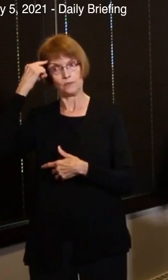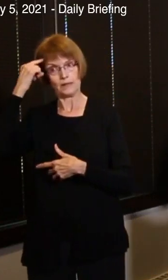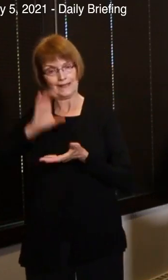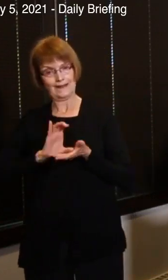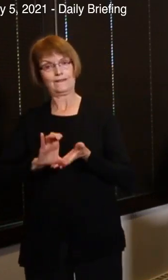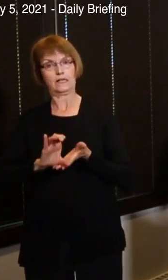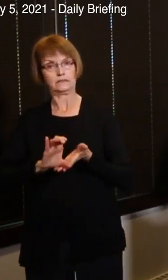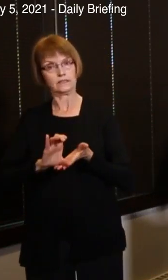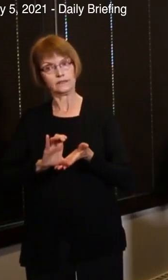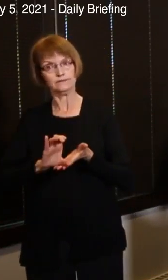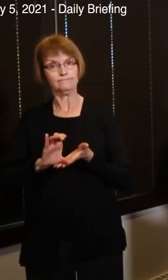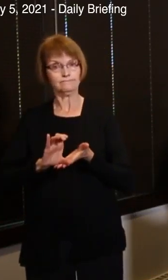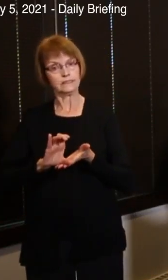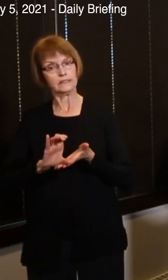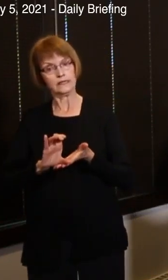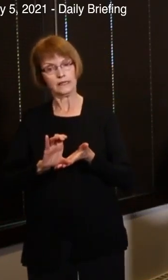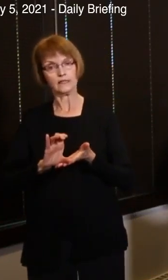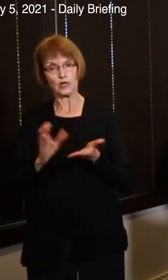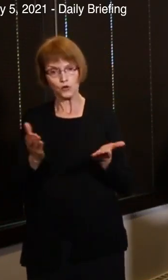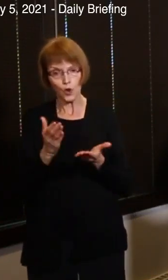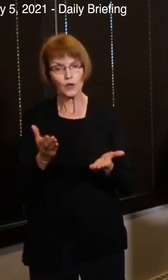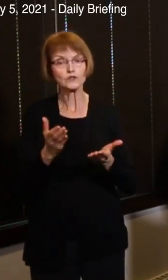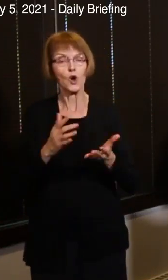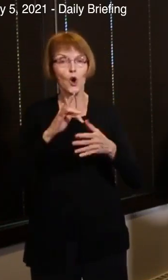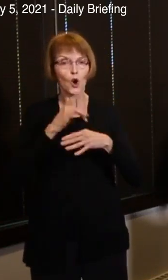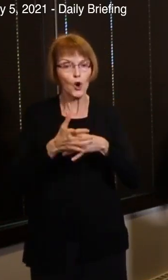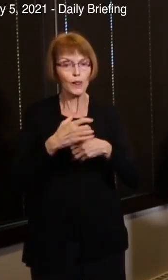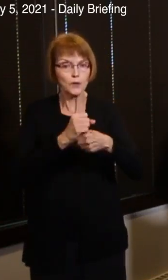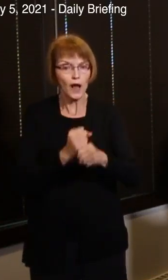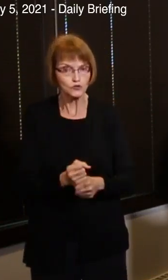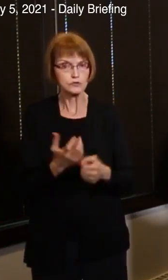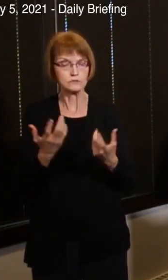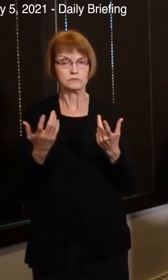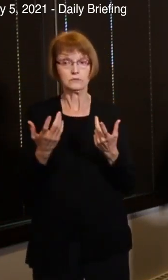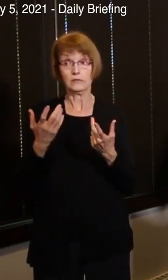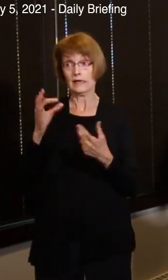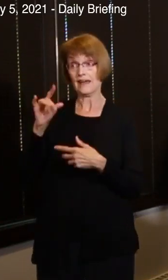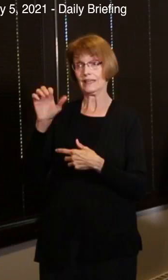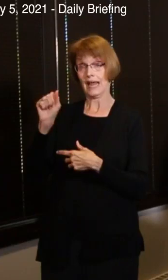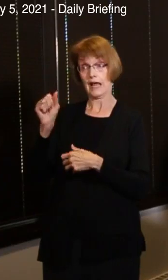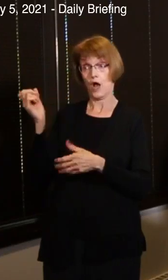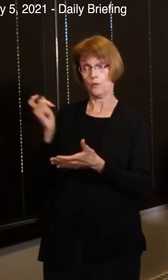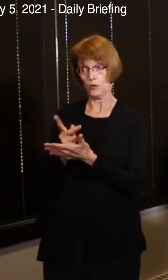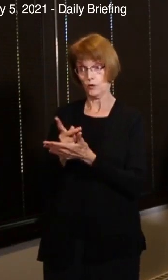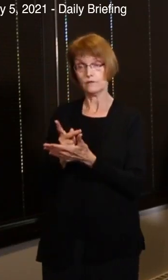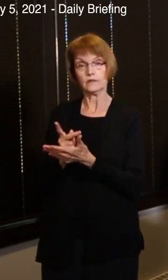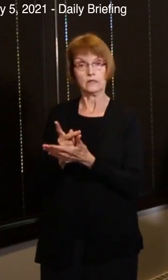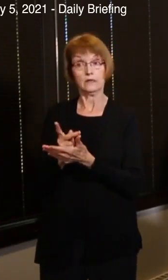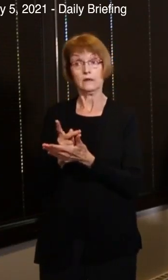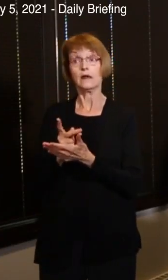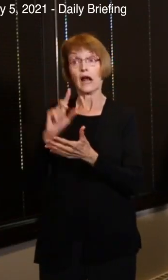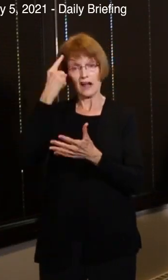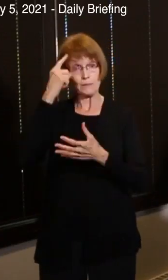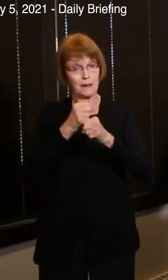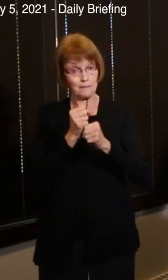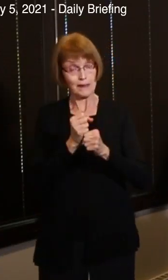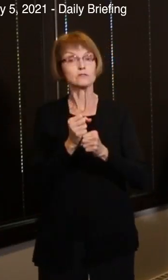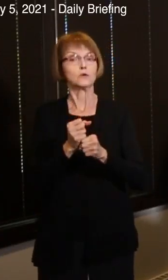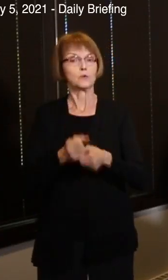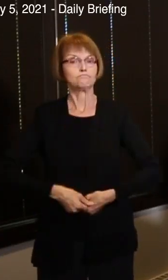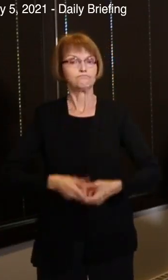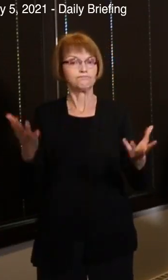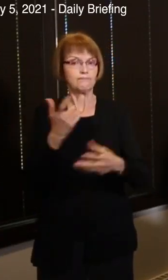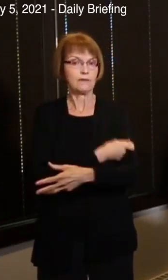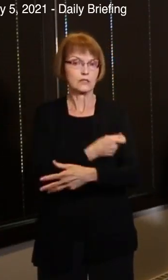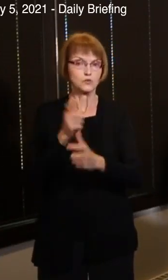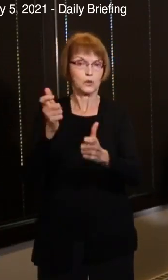in production early on. So once it did gain approval, we could start vaccinating quickly. So that really